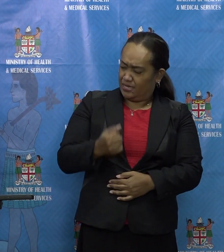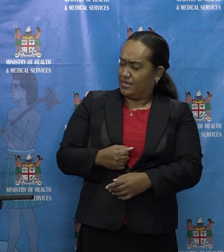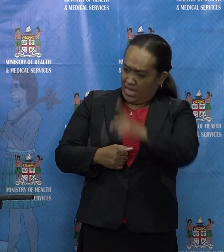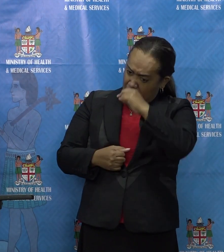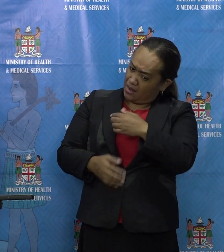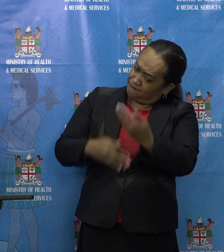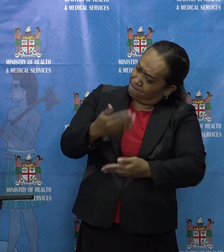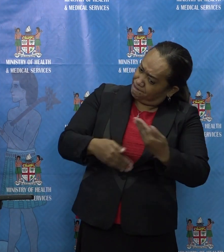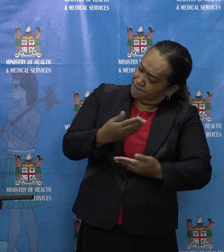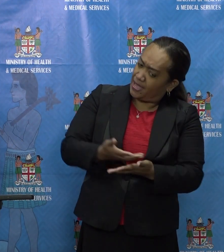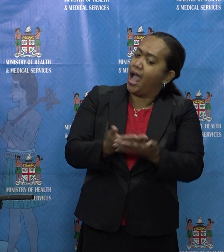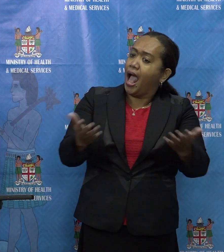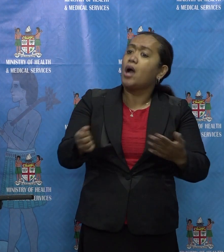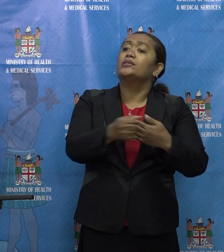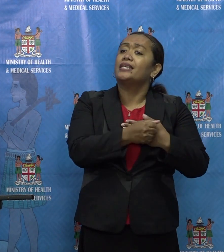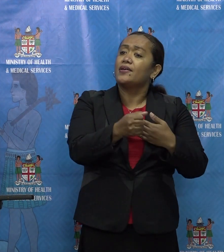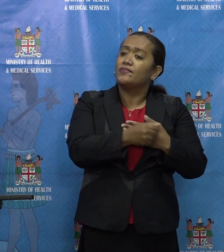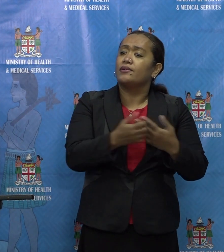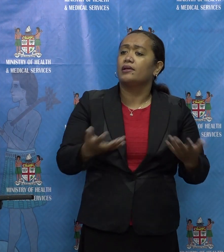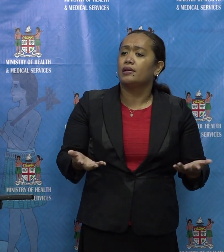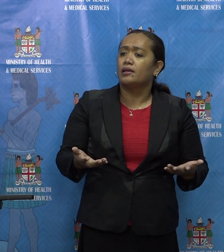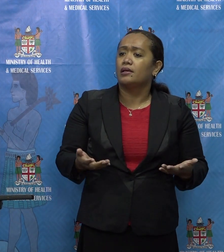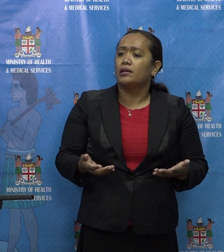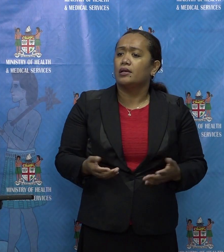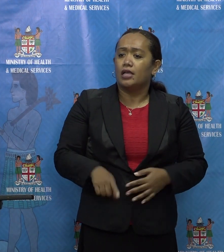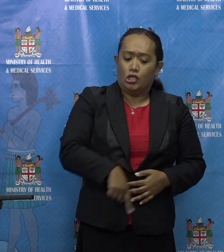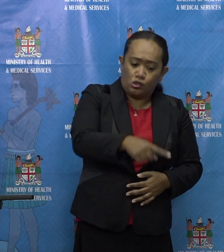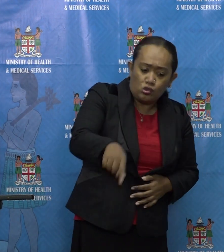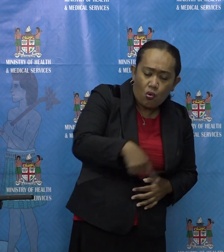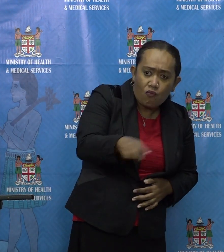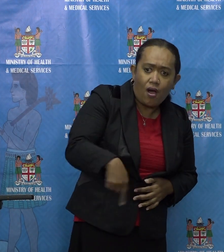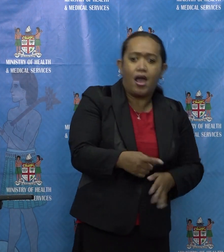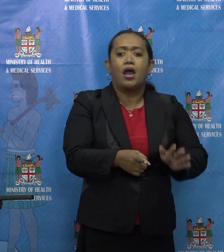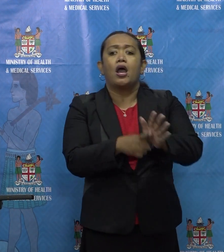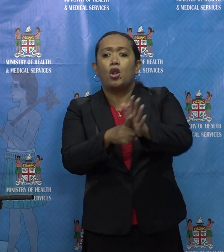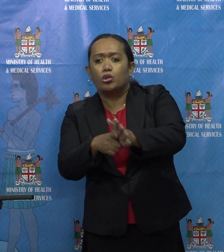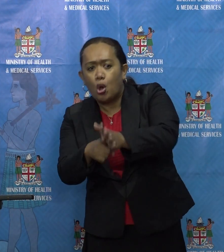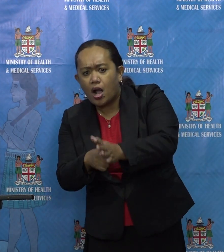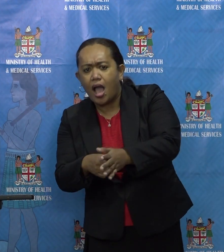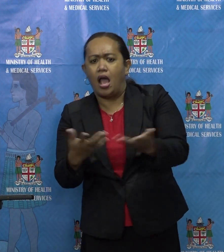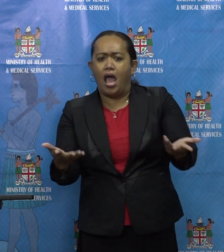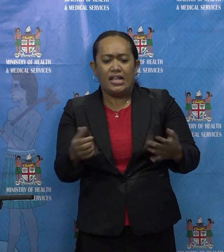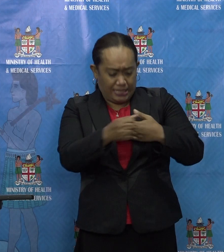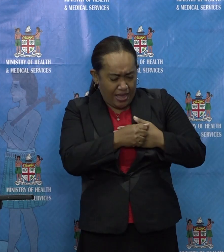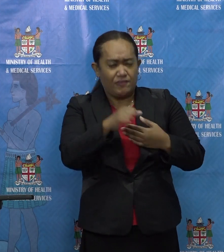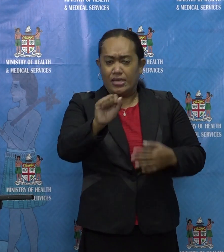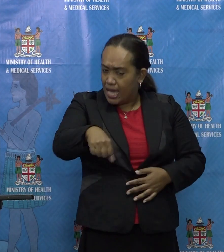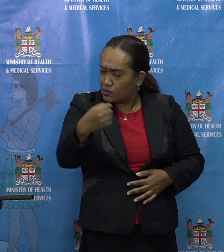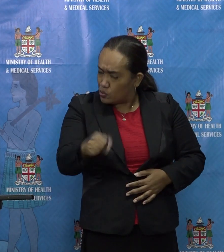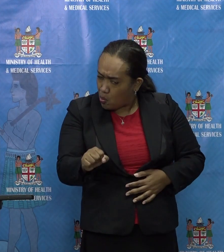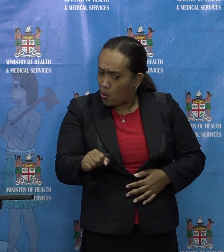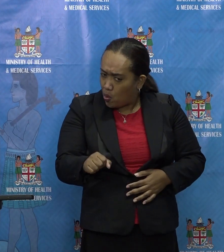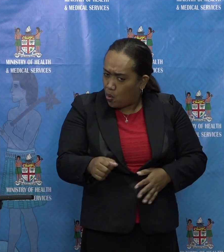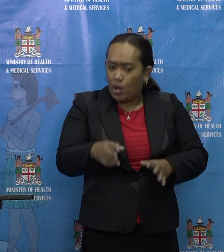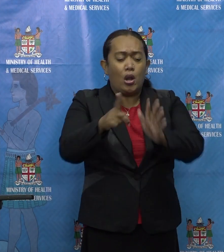to provide us how safe, or just portray a picture of how safe the Suva and Lautoka area, because at this point in time, there seem to be the high-risk